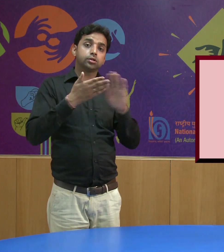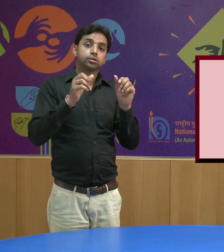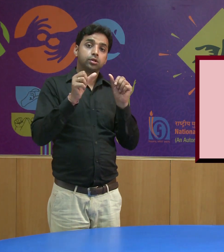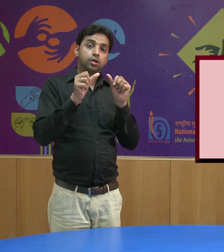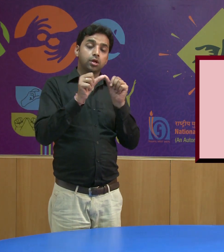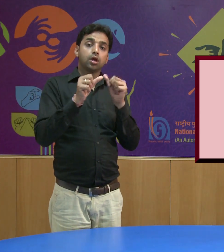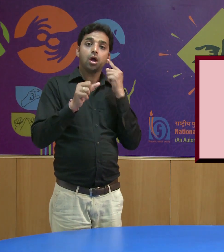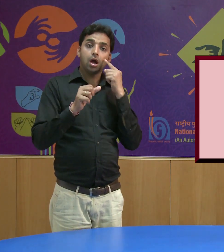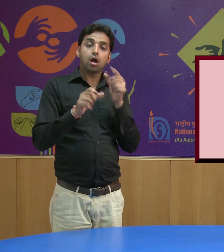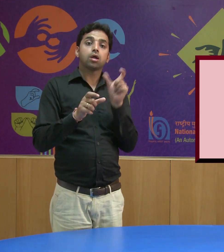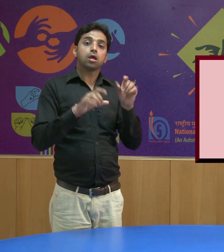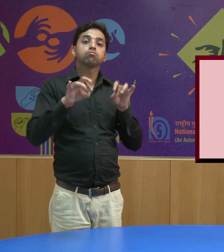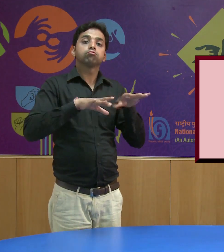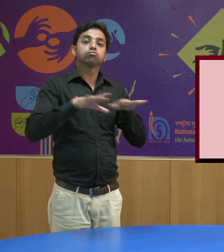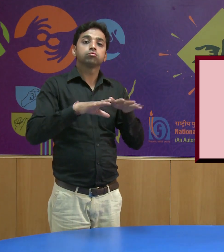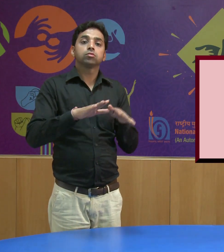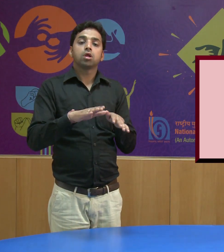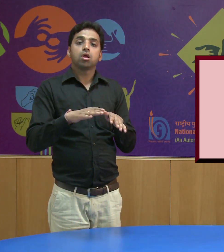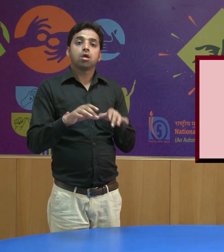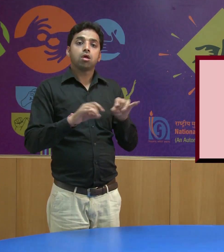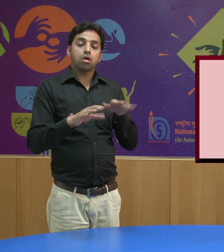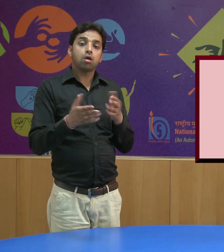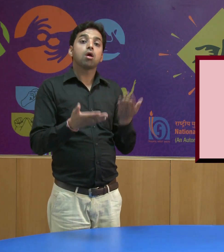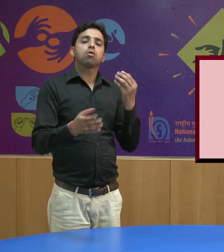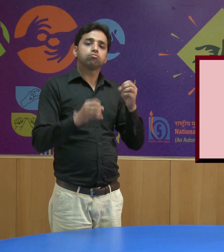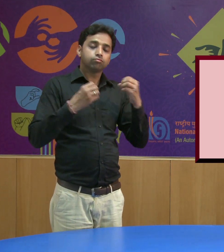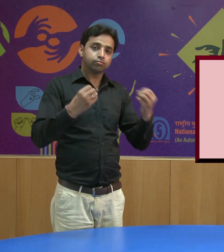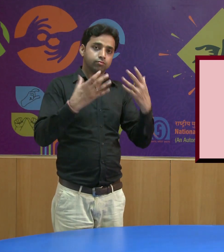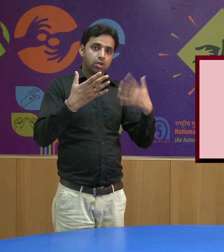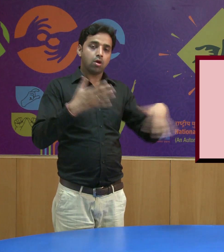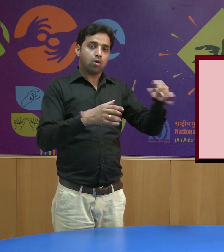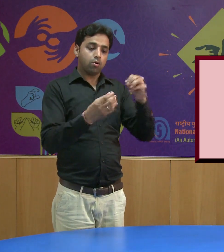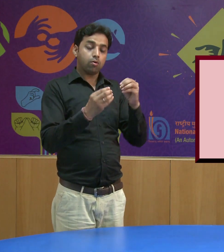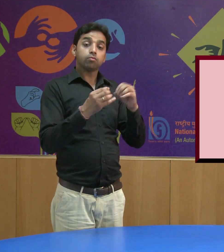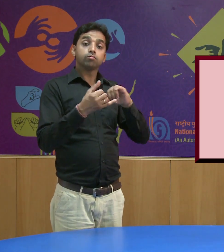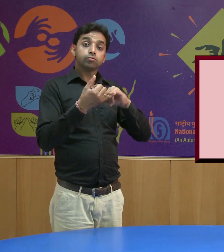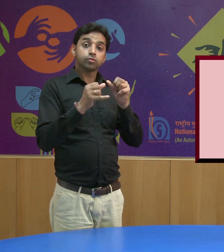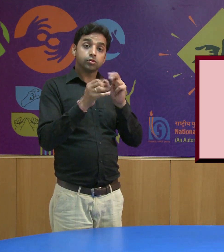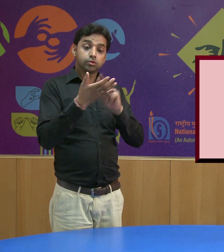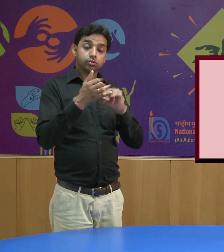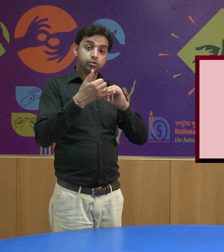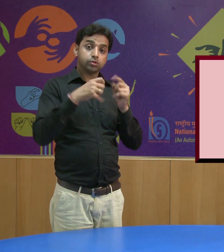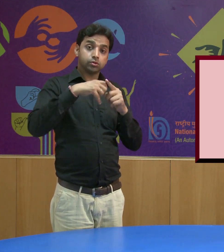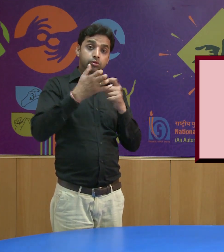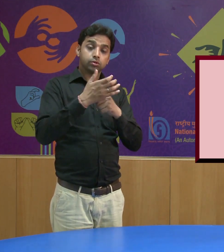cities are influenced by Sanskrit language.